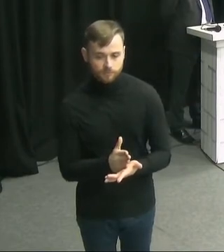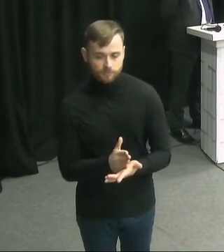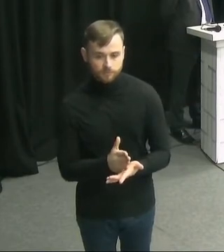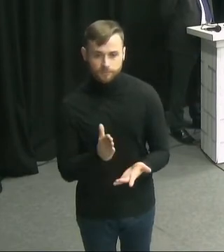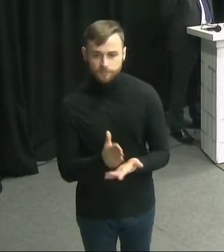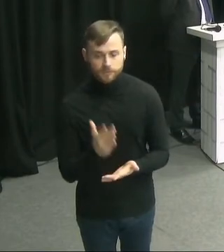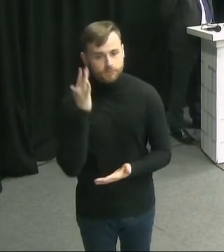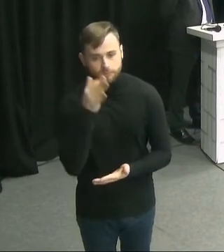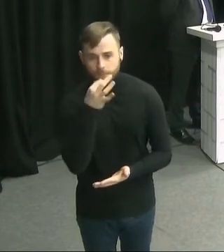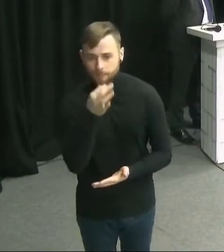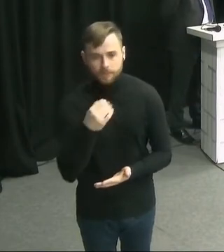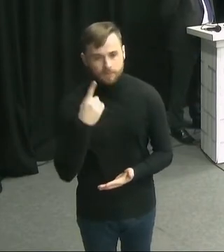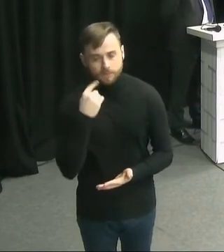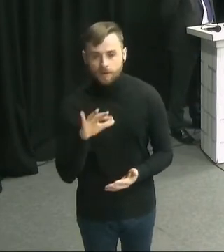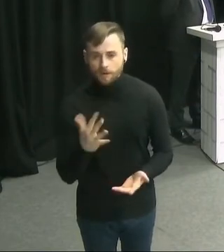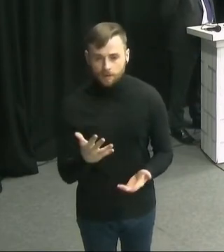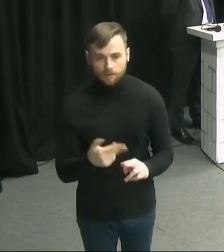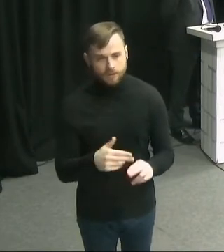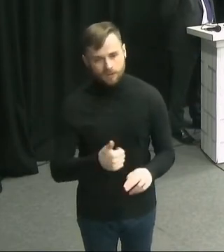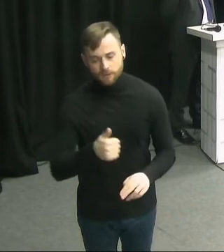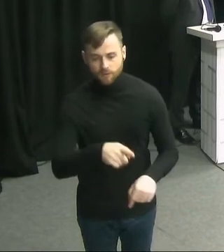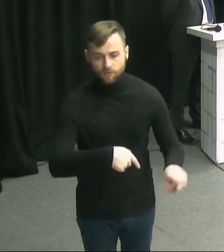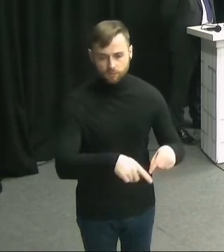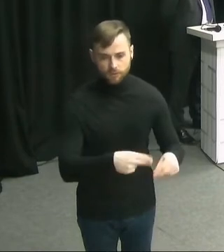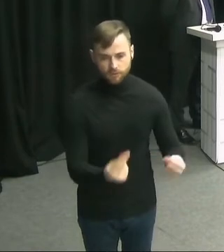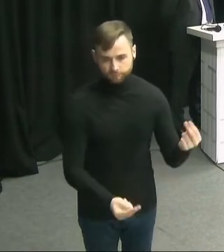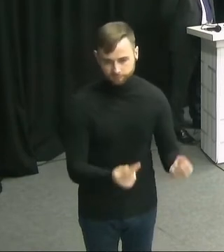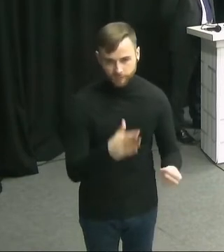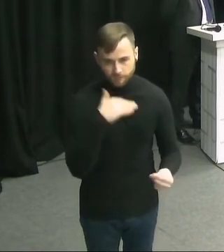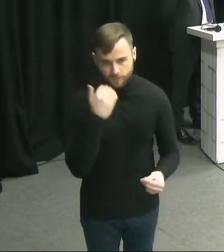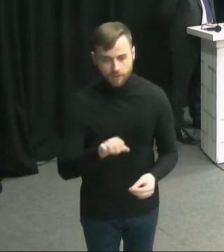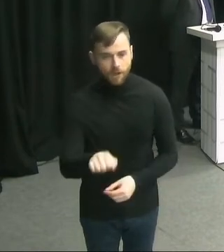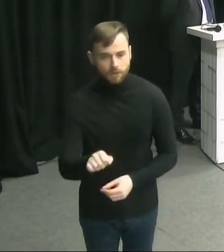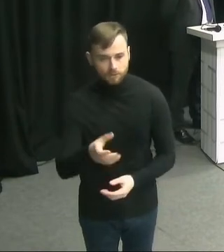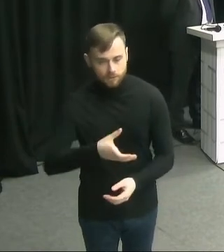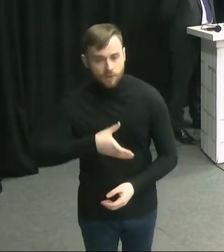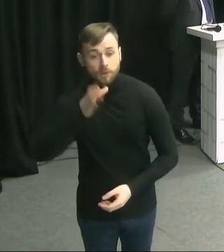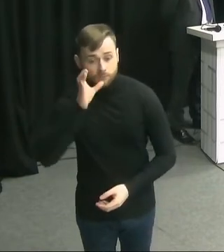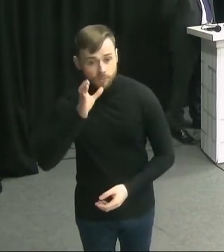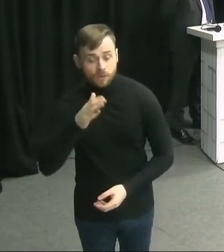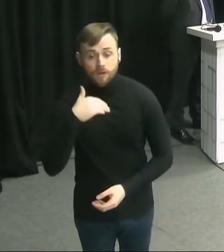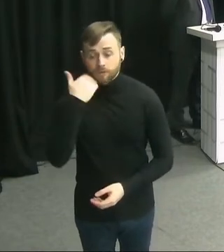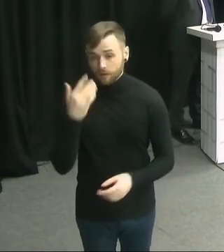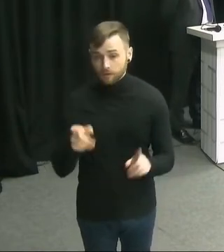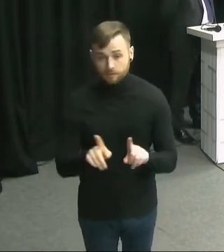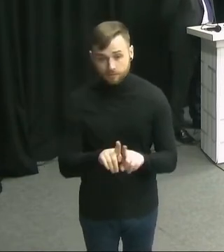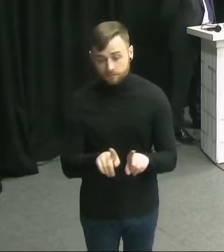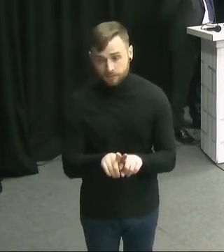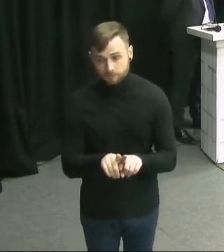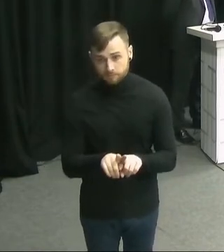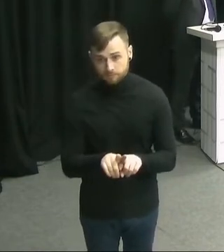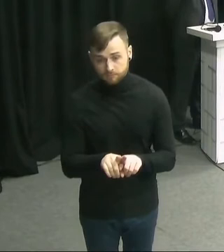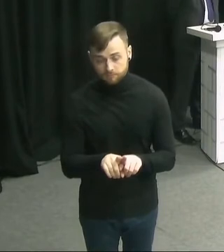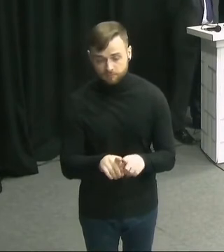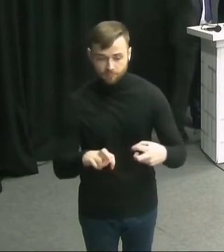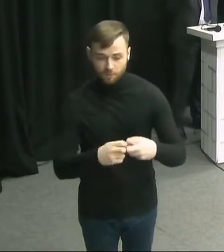a beer, and then really discussing all the problems which may